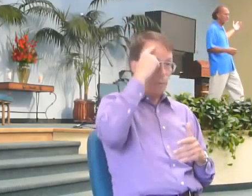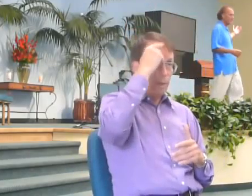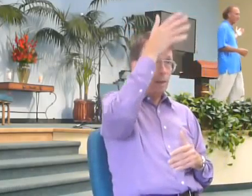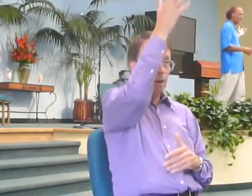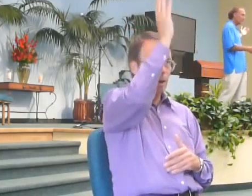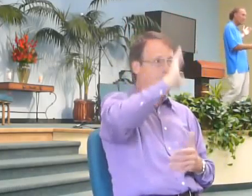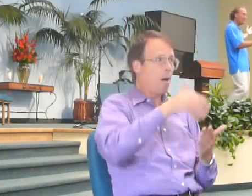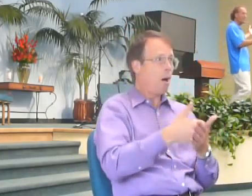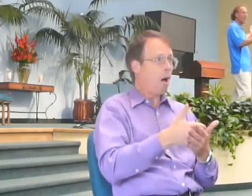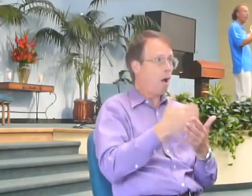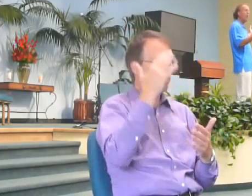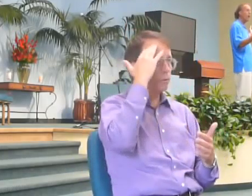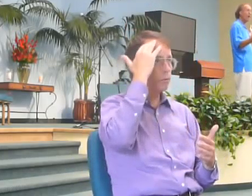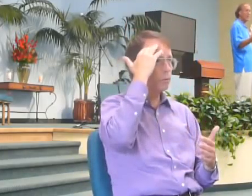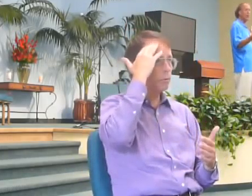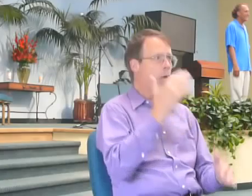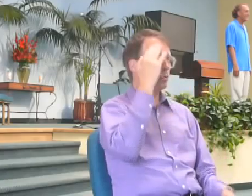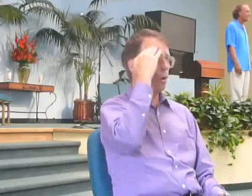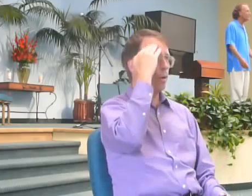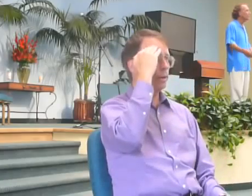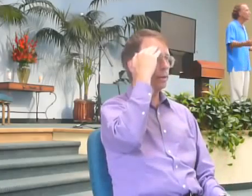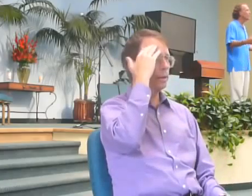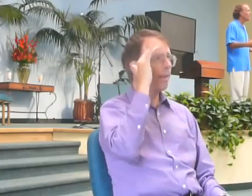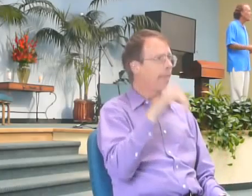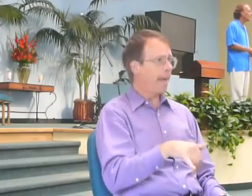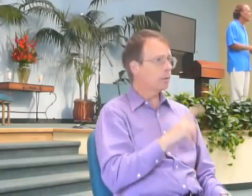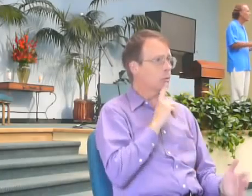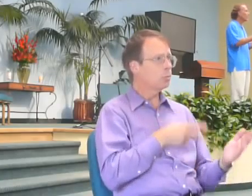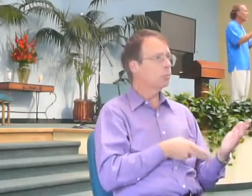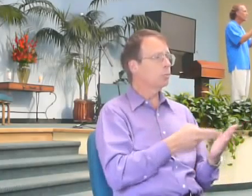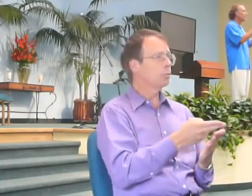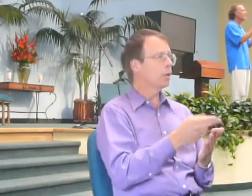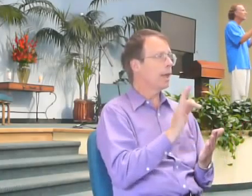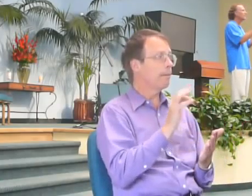omniscient, which means this all-wise, all-knowing, all-wisdom.